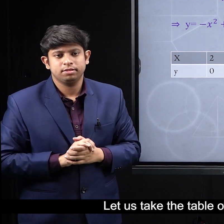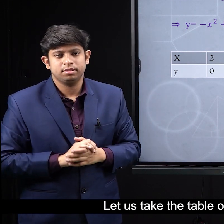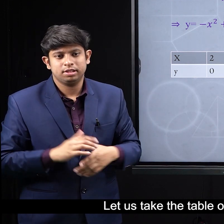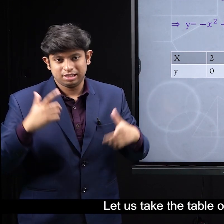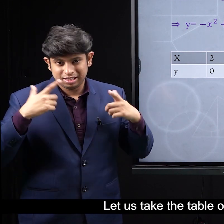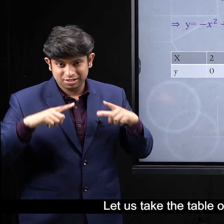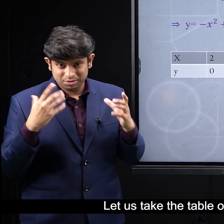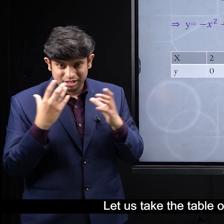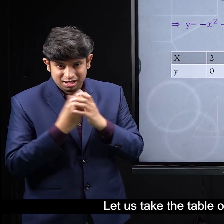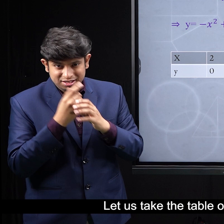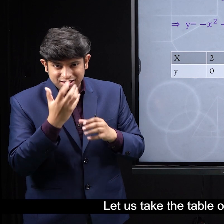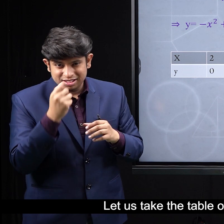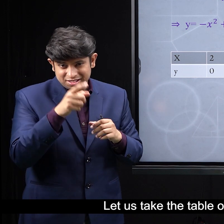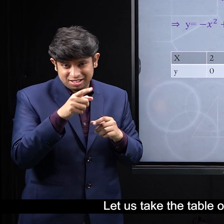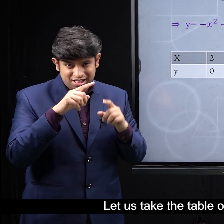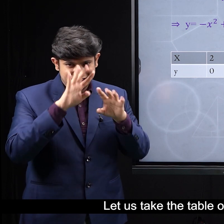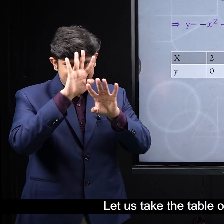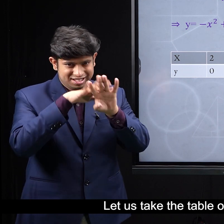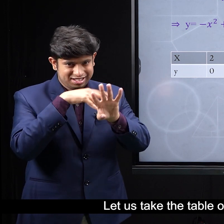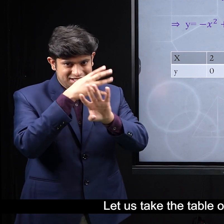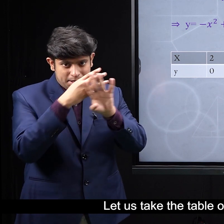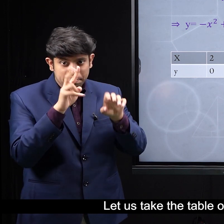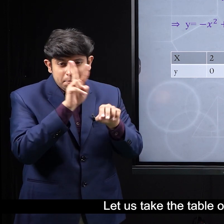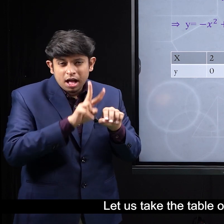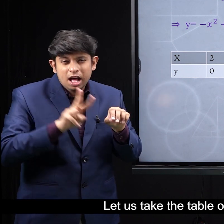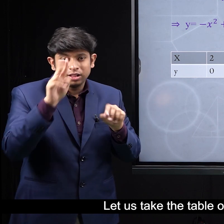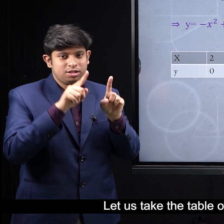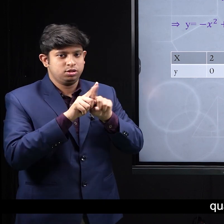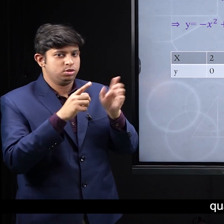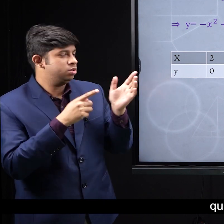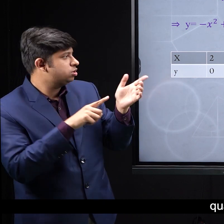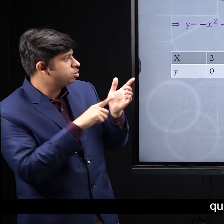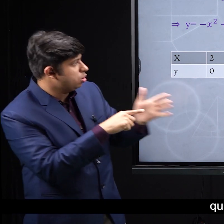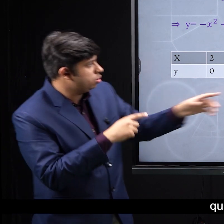Let us take the table of values to draw the graph of the given quadratic polynomial.